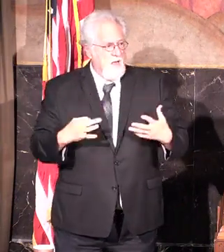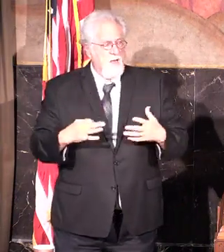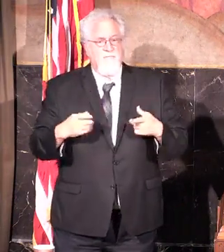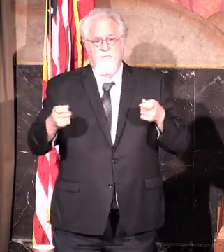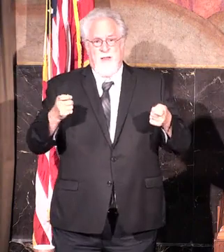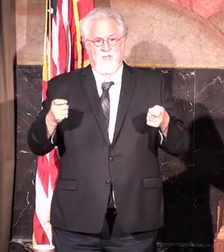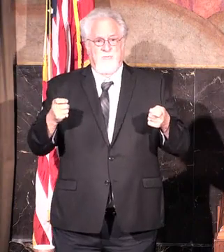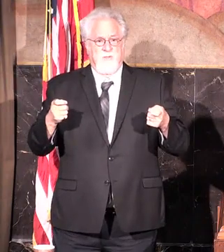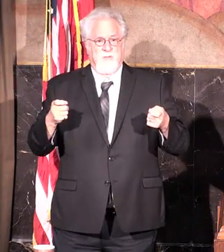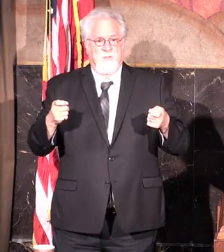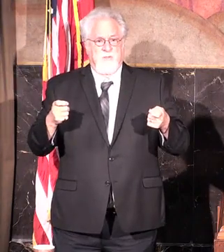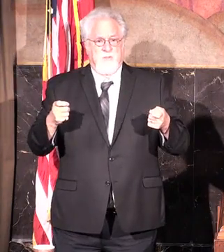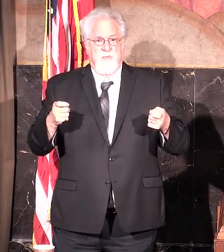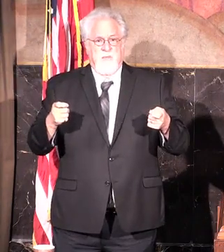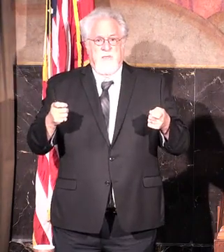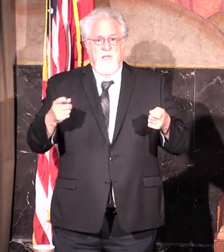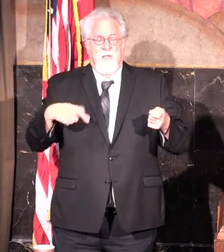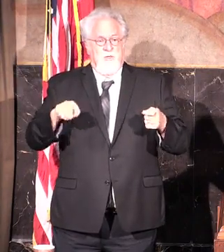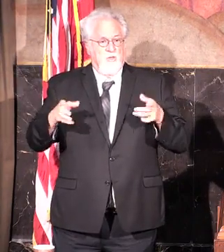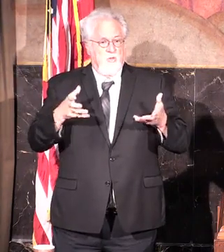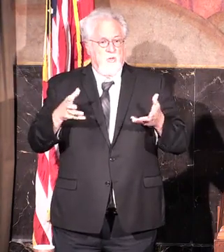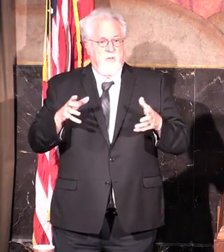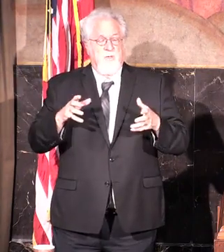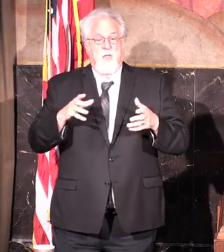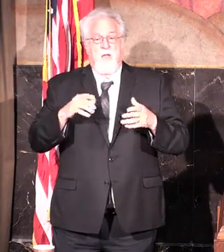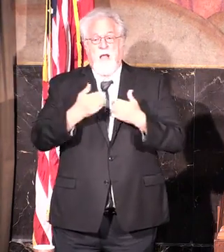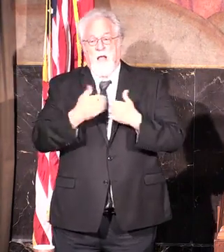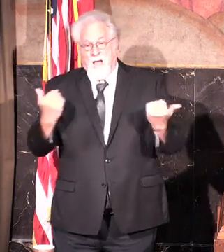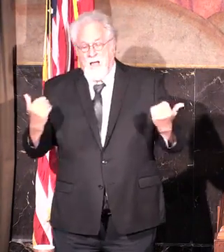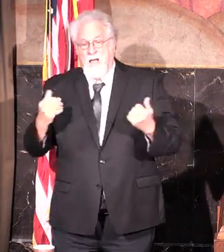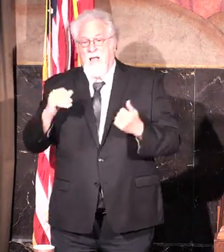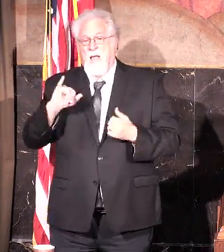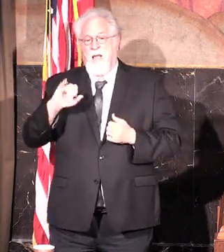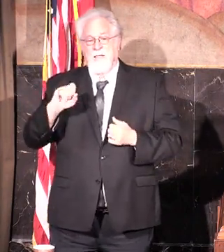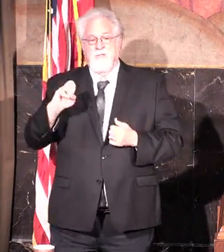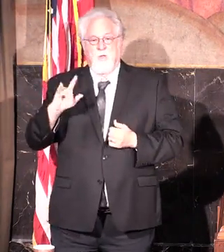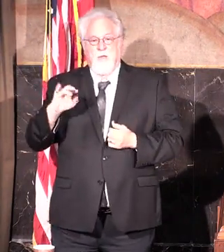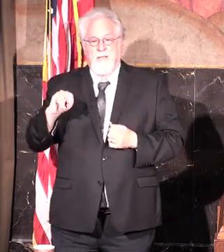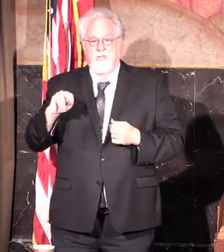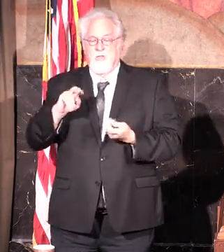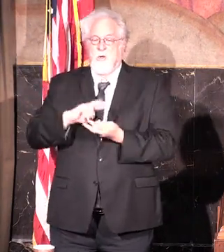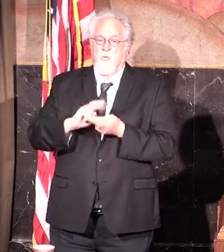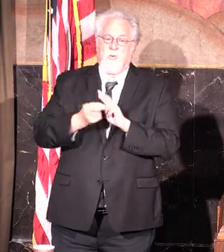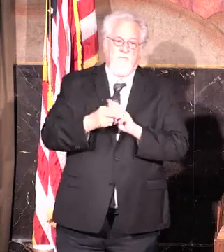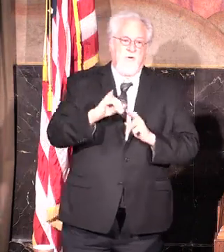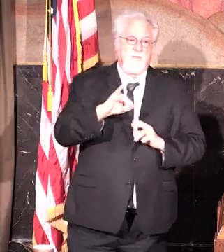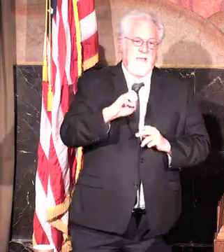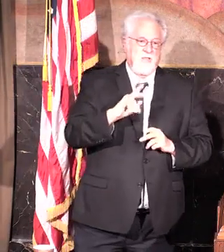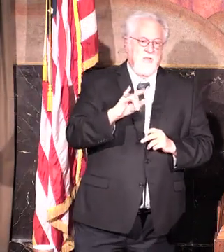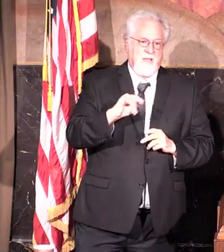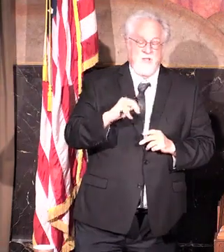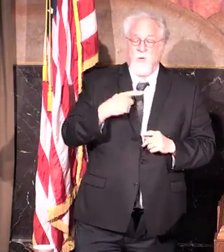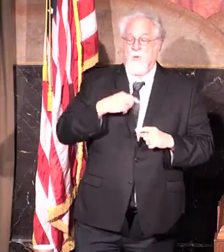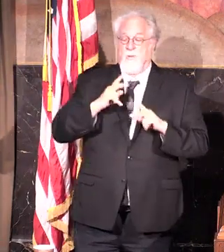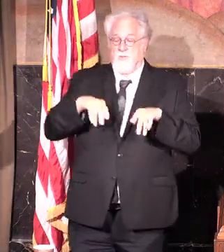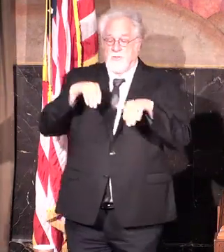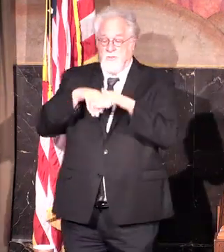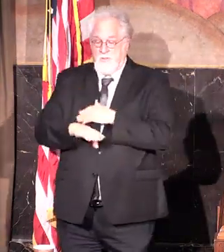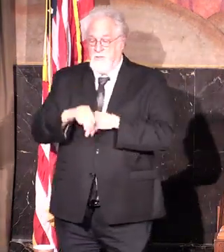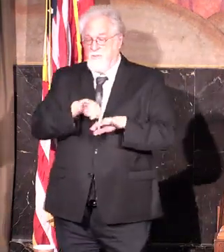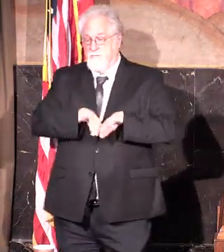management that they're doing through isolation, reverse isolation. When someone comes in, they're quarantined for a 14-day